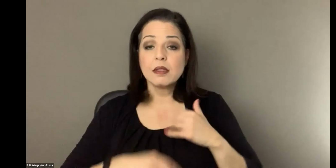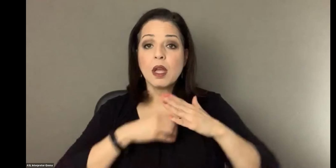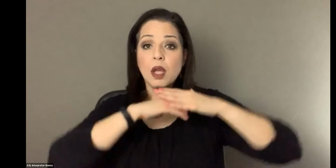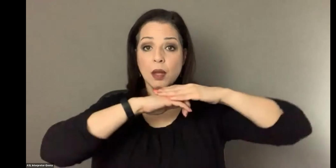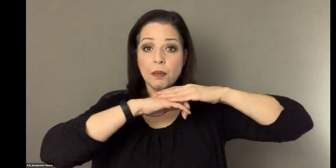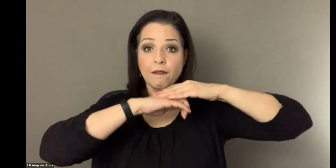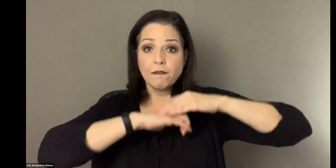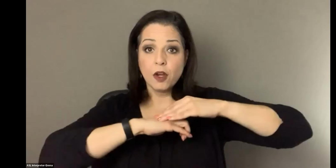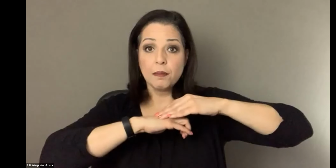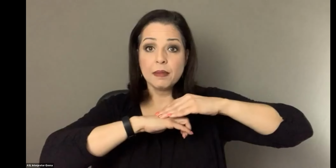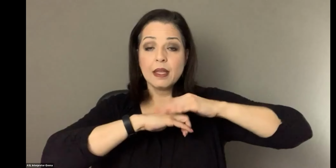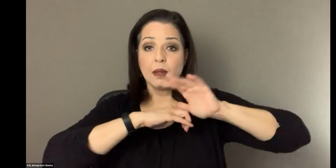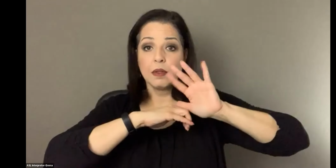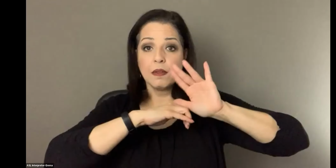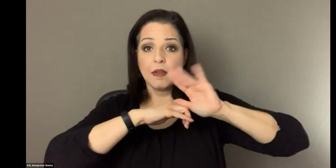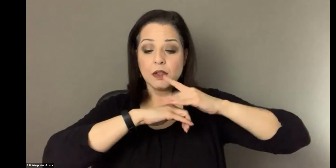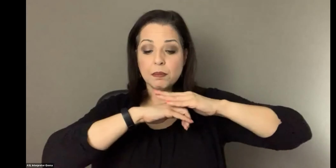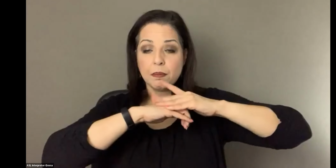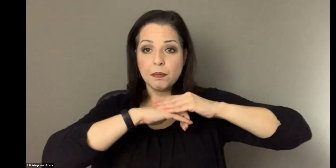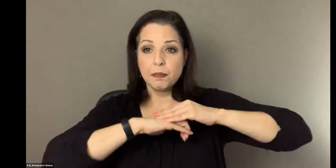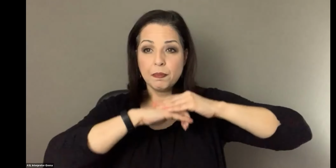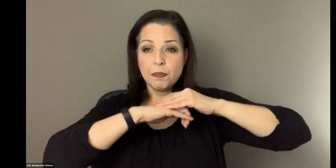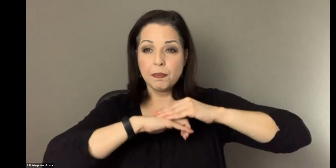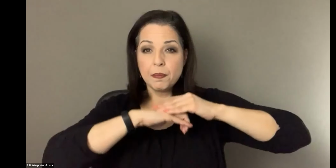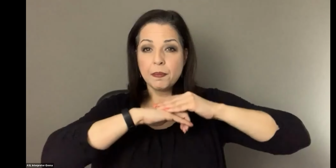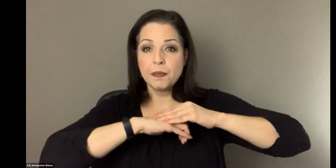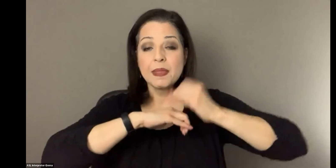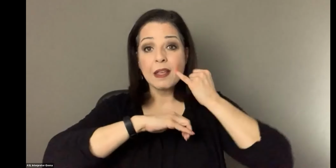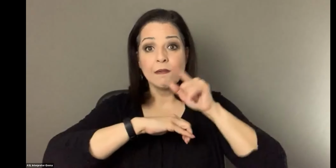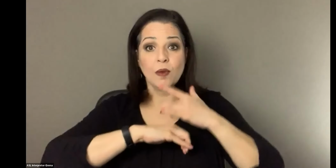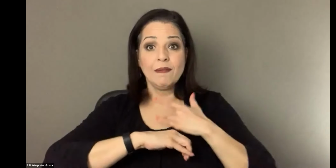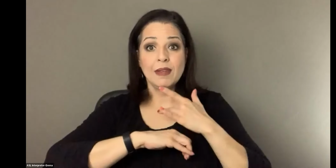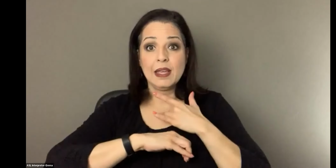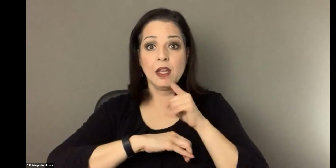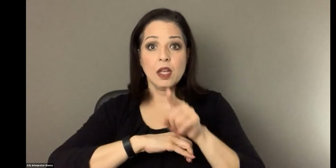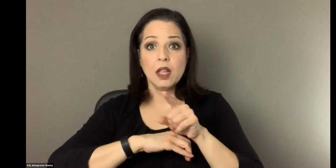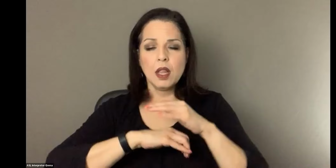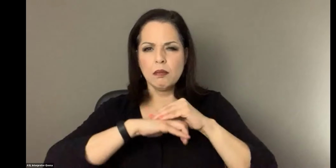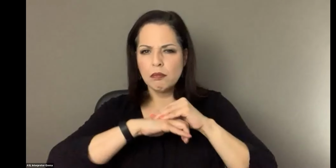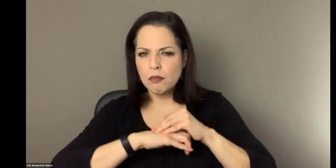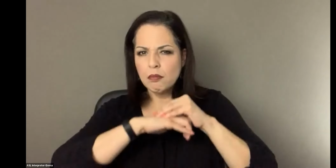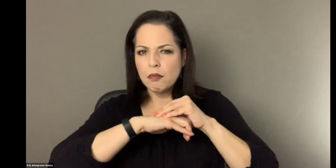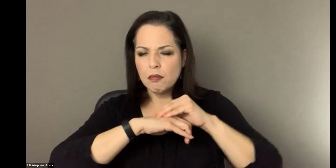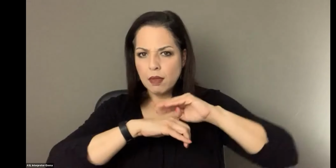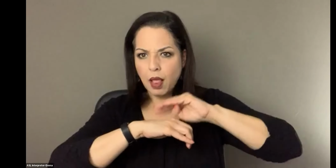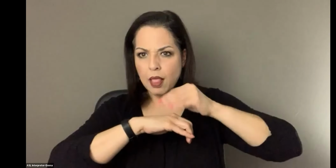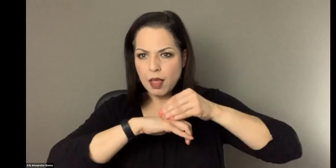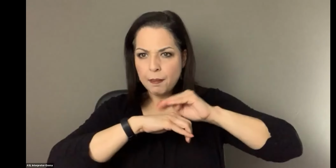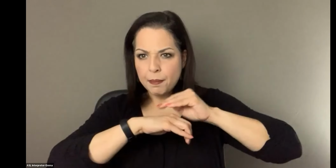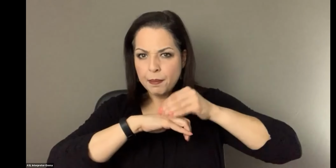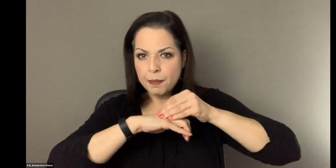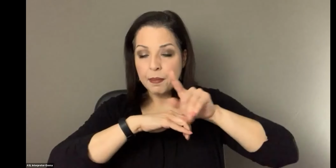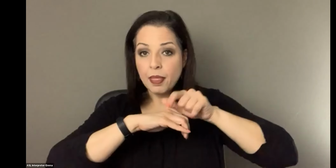with your finger pads. If you feel a discreet lump, an area that is